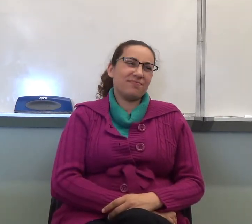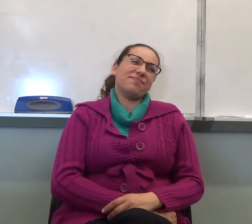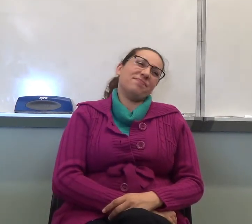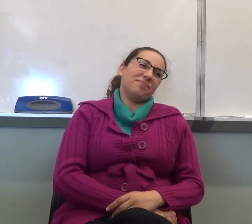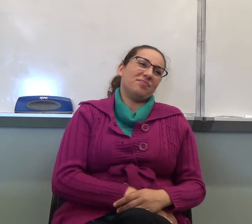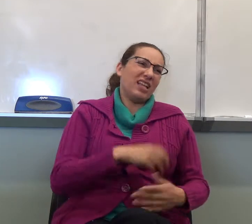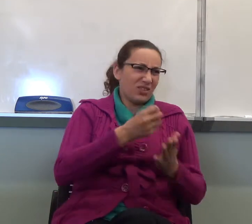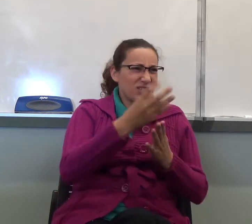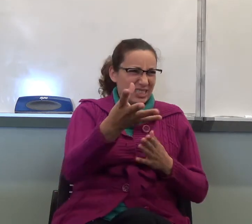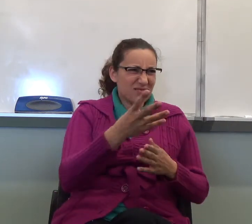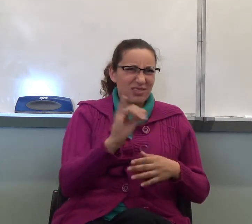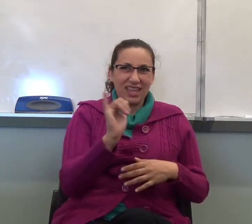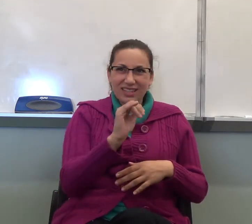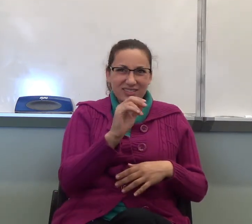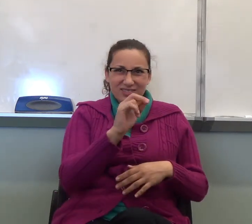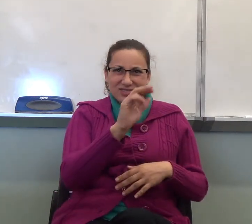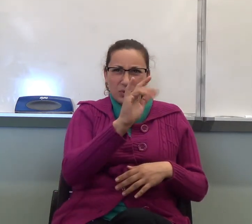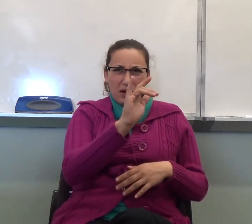of 0. So this is called a pair of opposites.